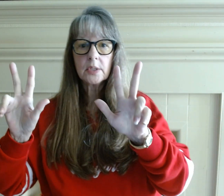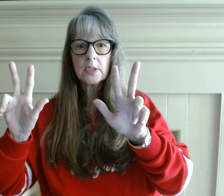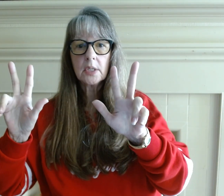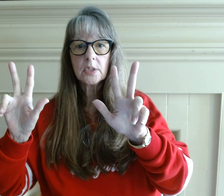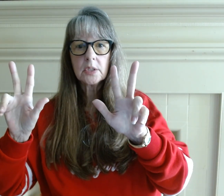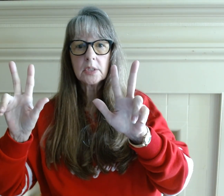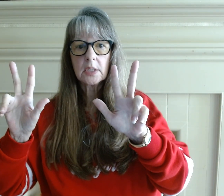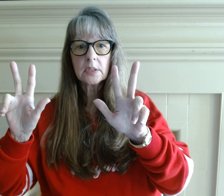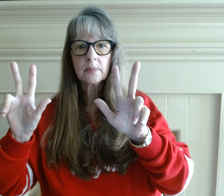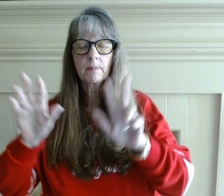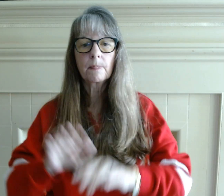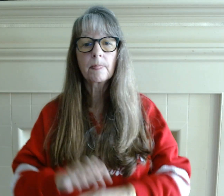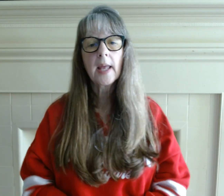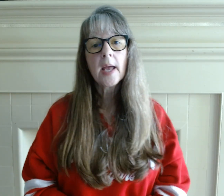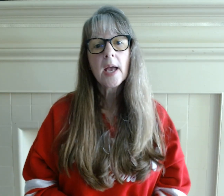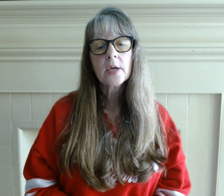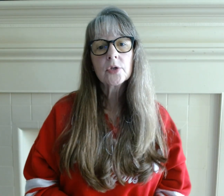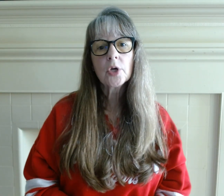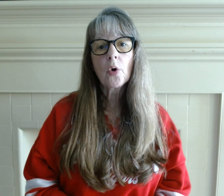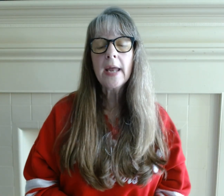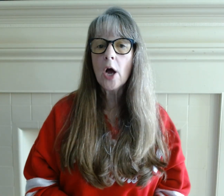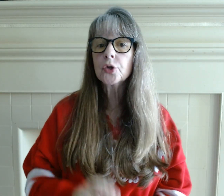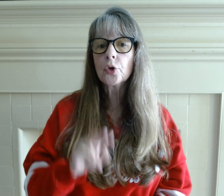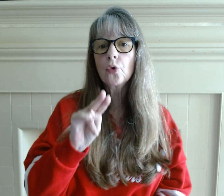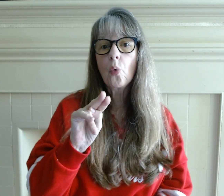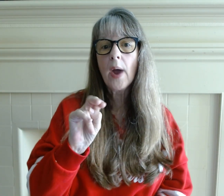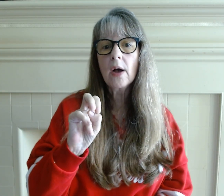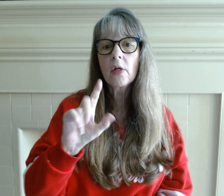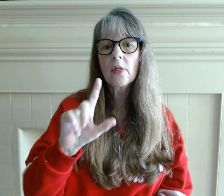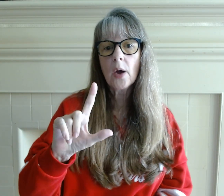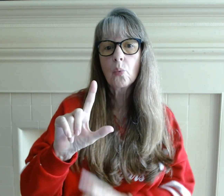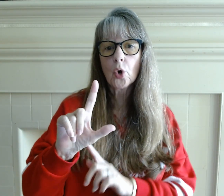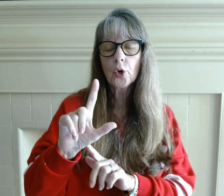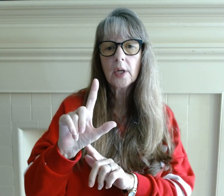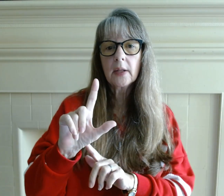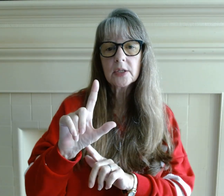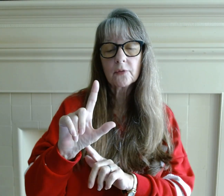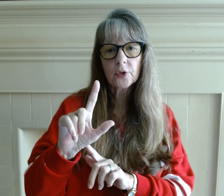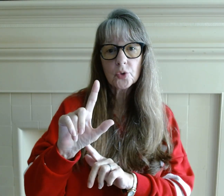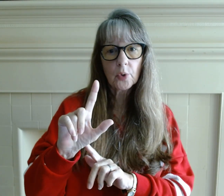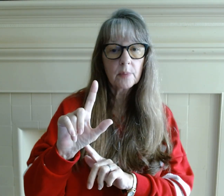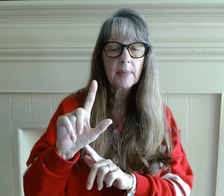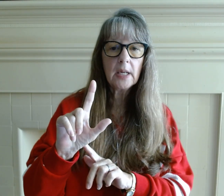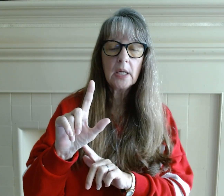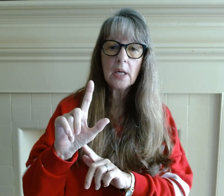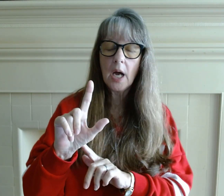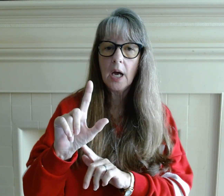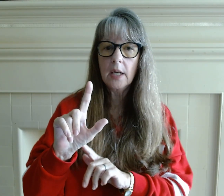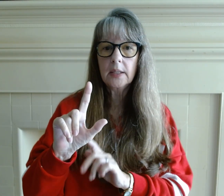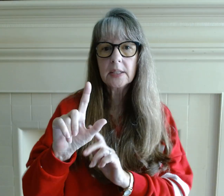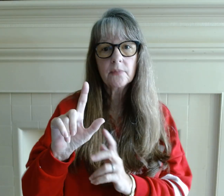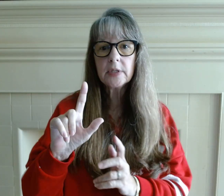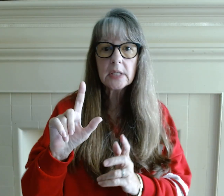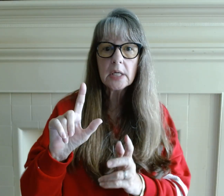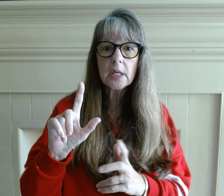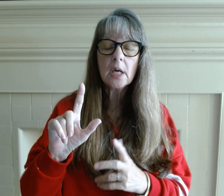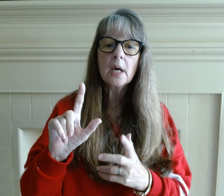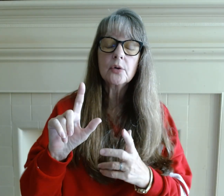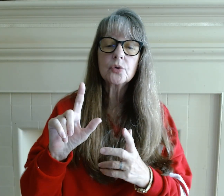does 6. So, and also Noel, that word is a French word meaning nativity, so